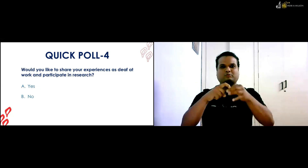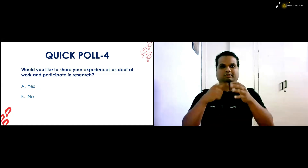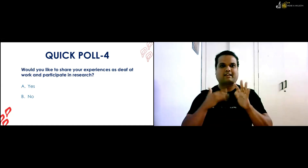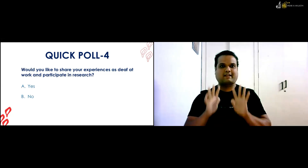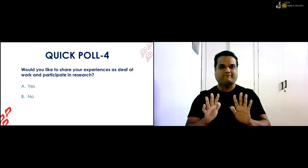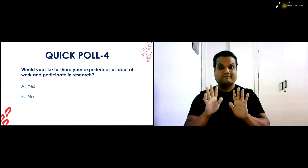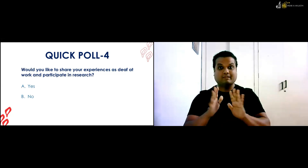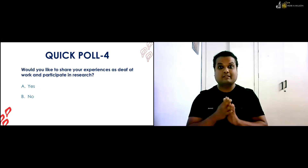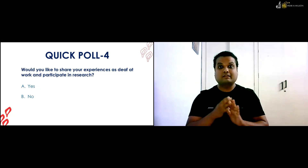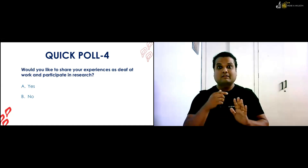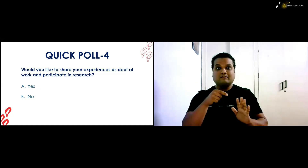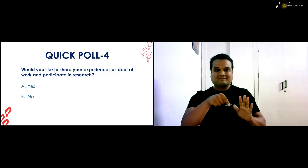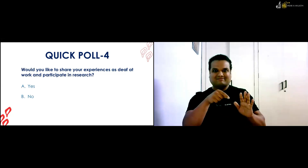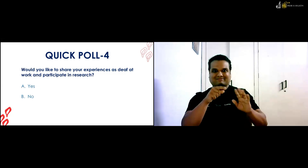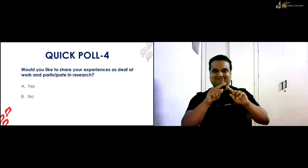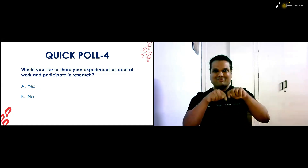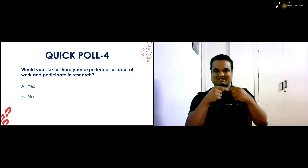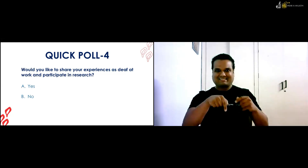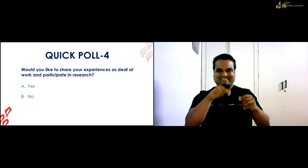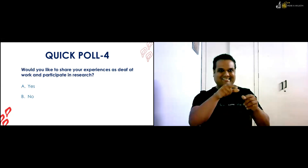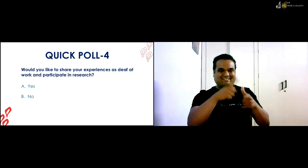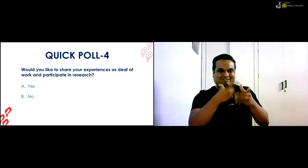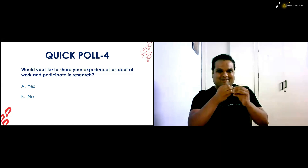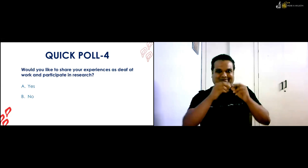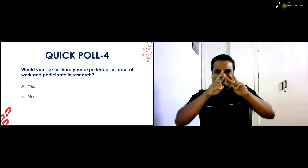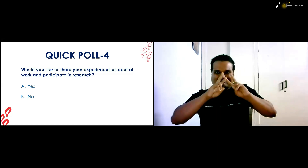So now we will have a poll question fourth.